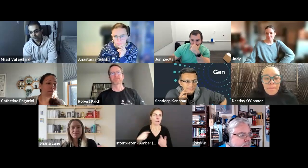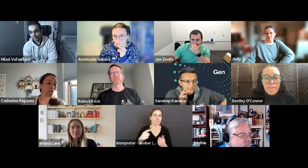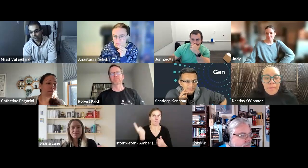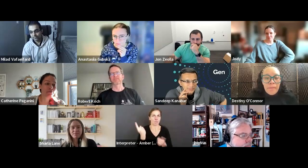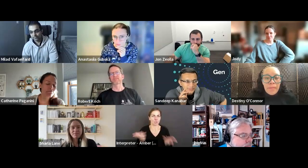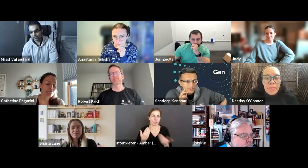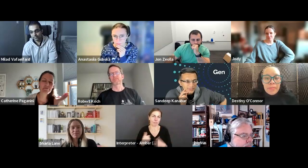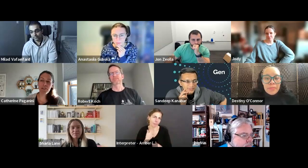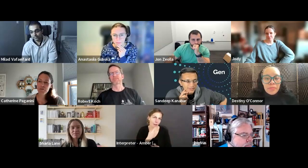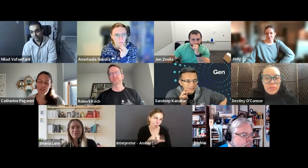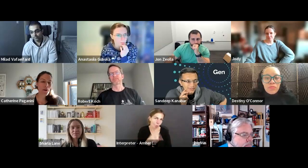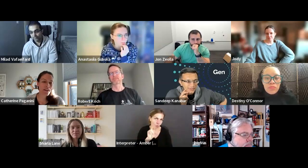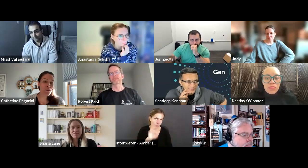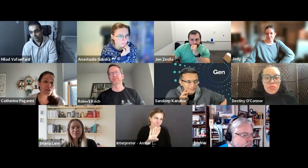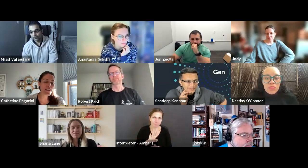okay,